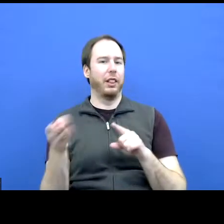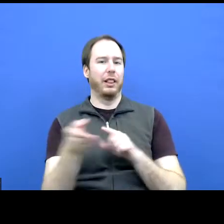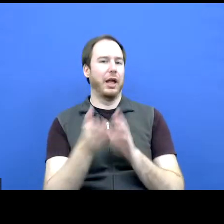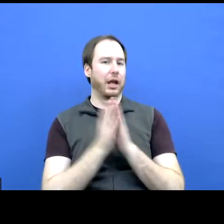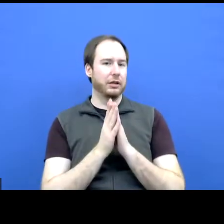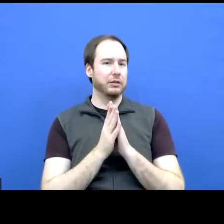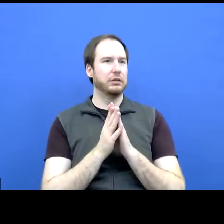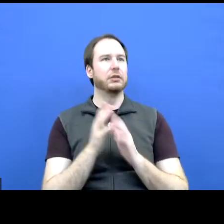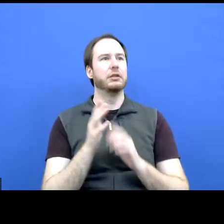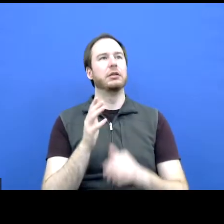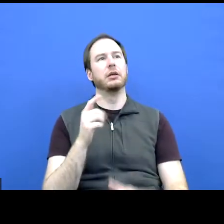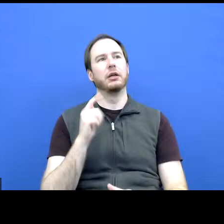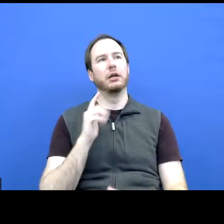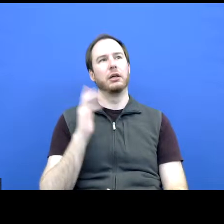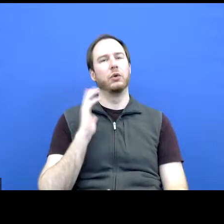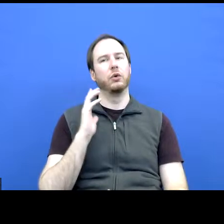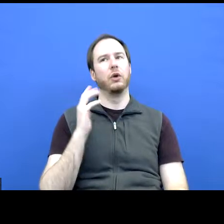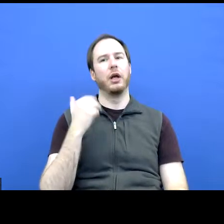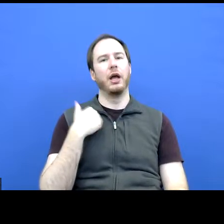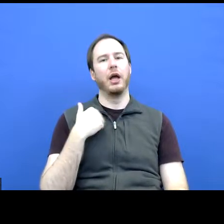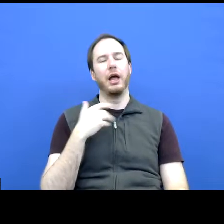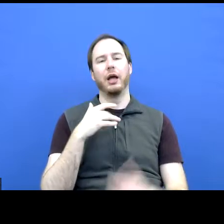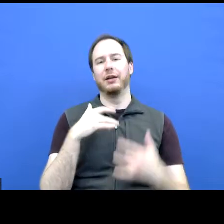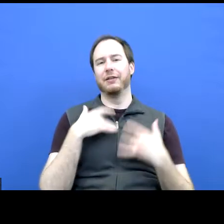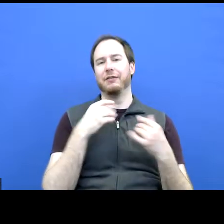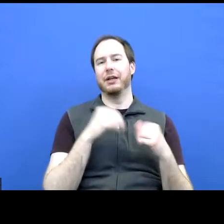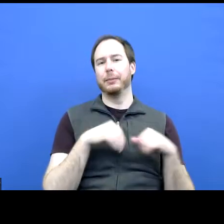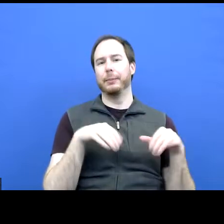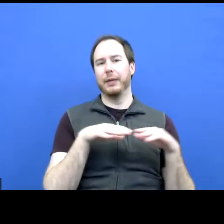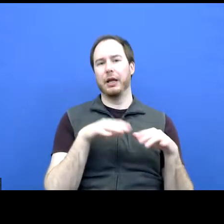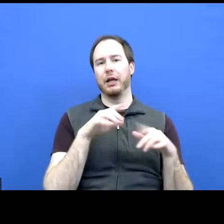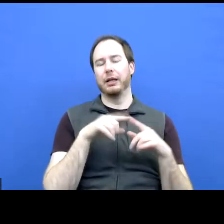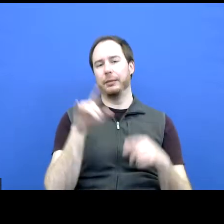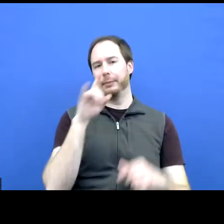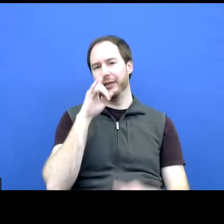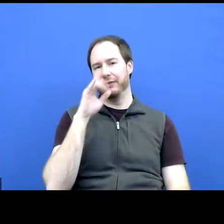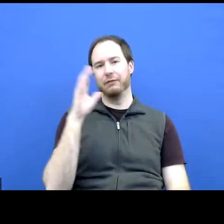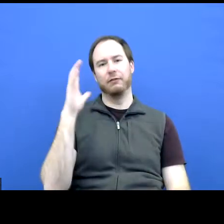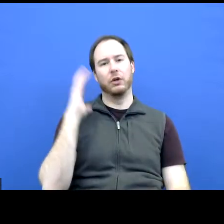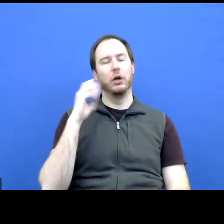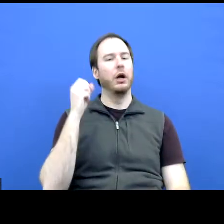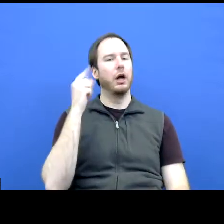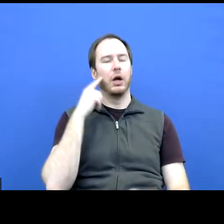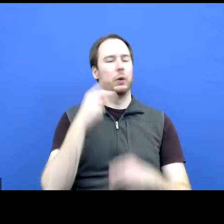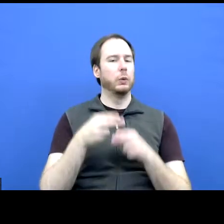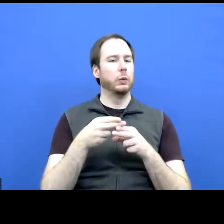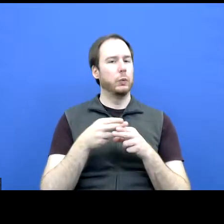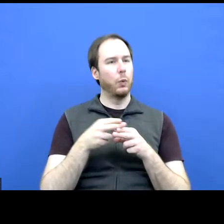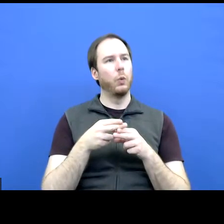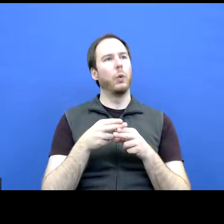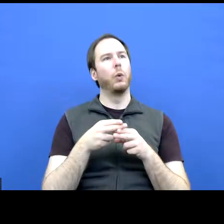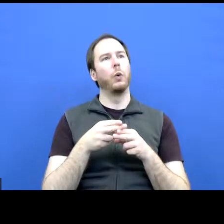I had a event space in Pittsford, but it was very shortly,